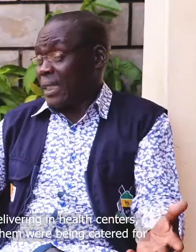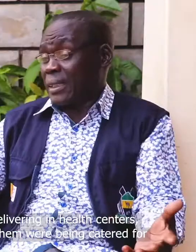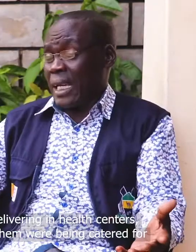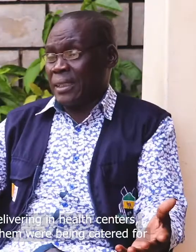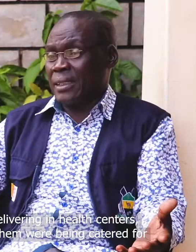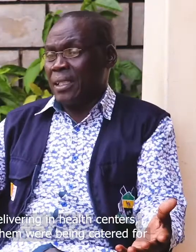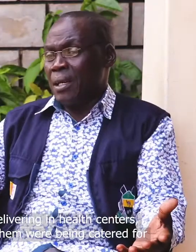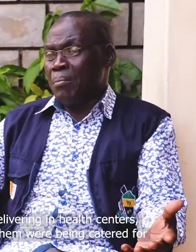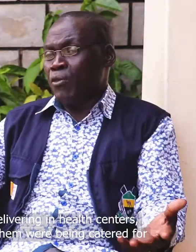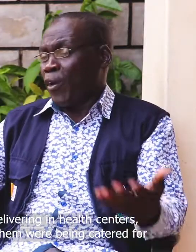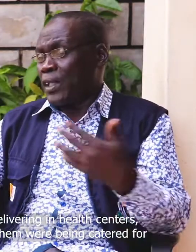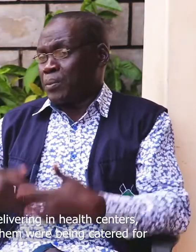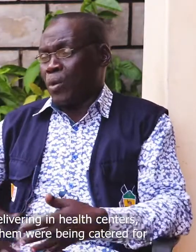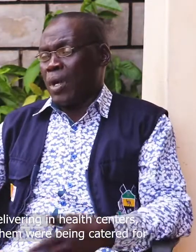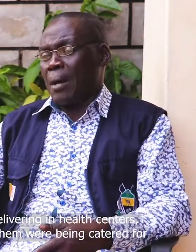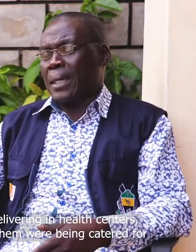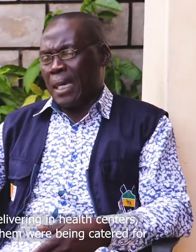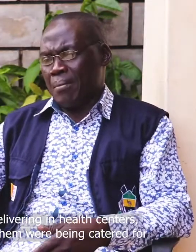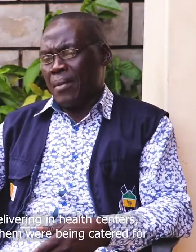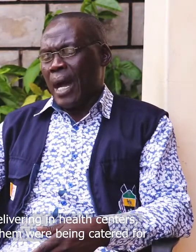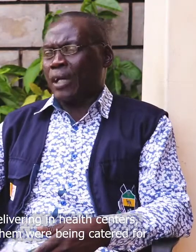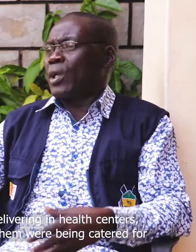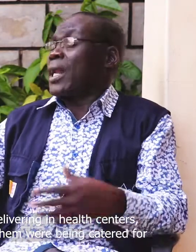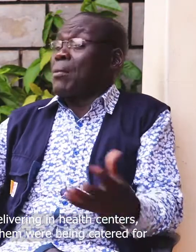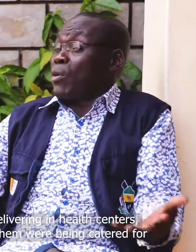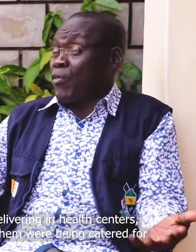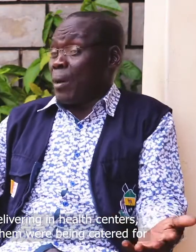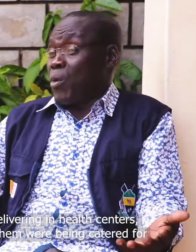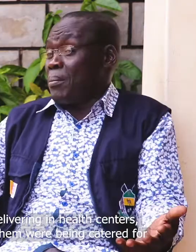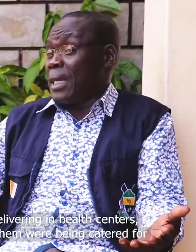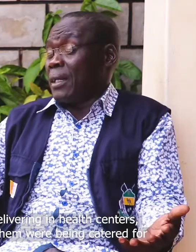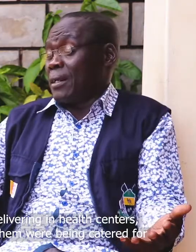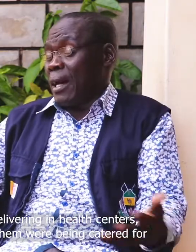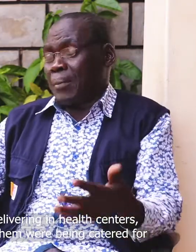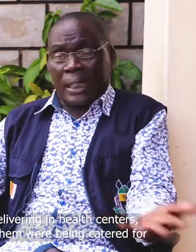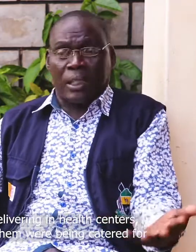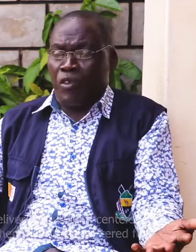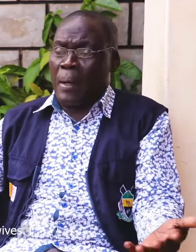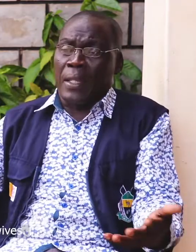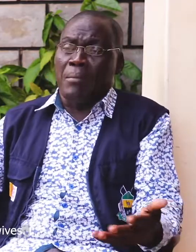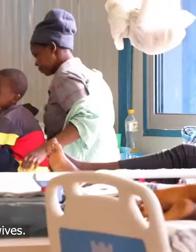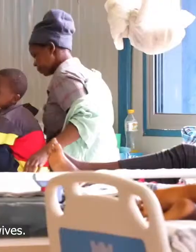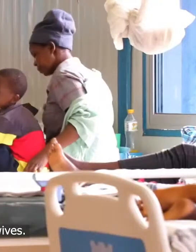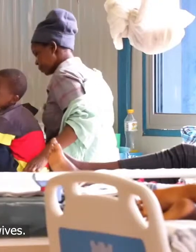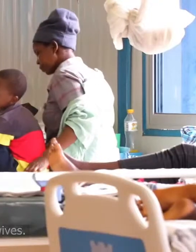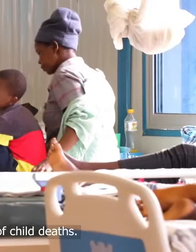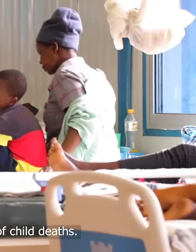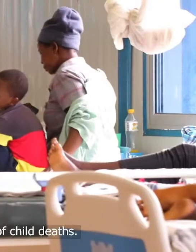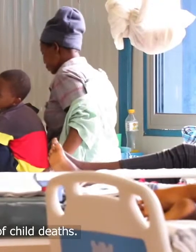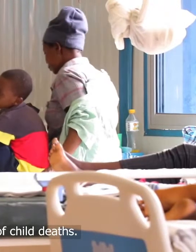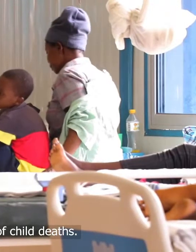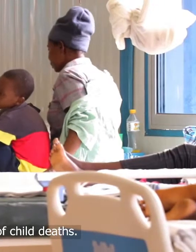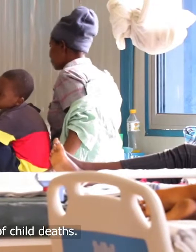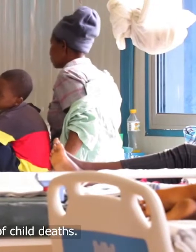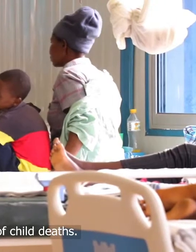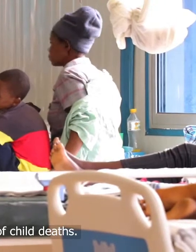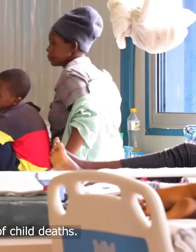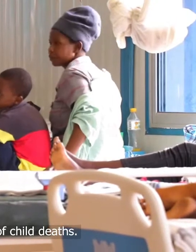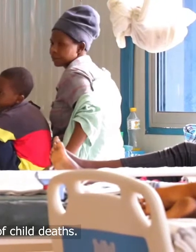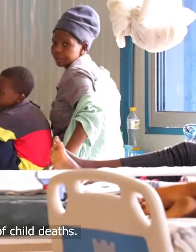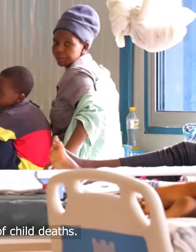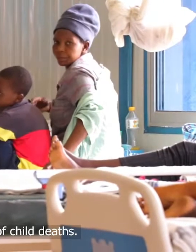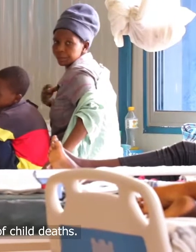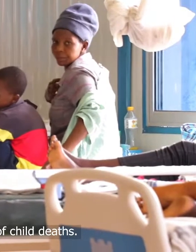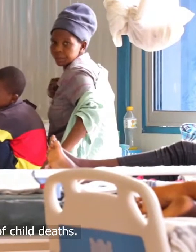in health centers. Before this program came, actually a number of them were being catered for by their midwives, which was